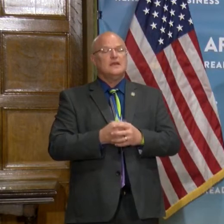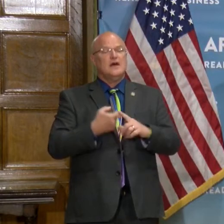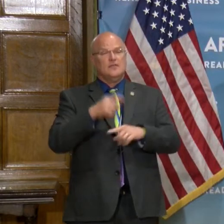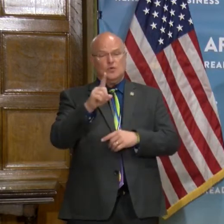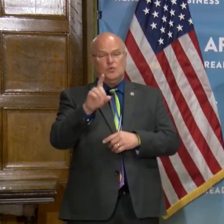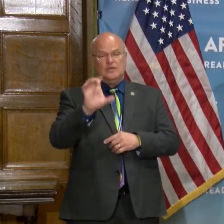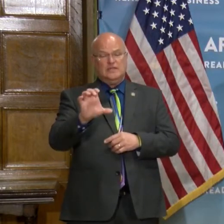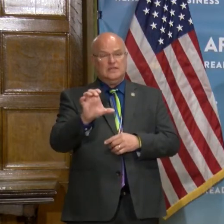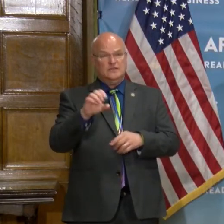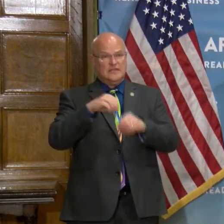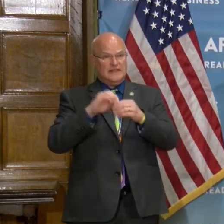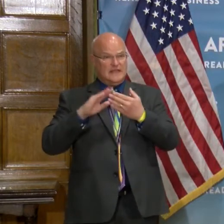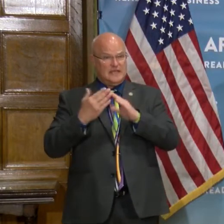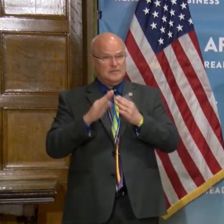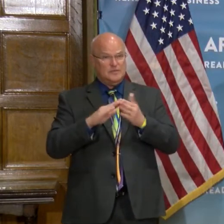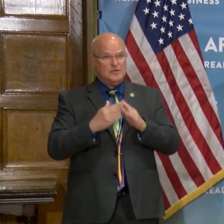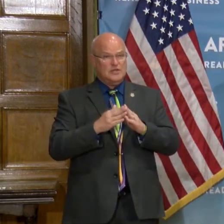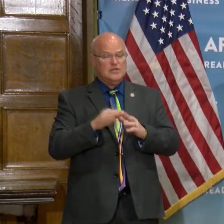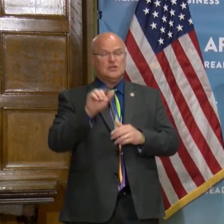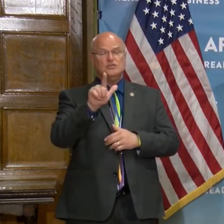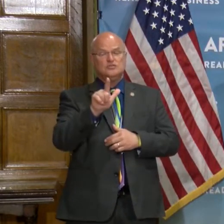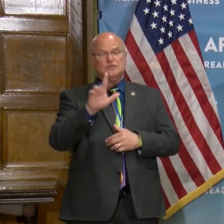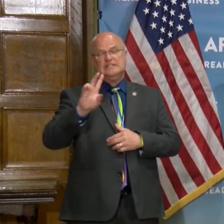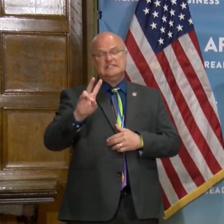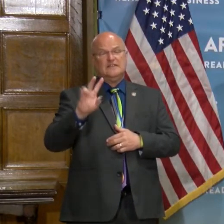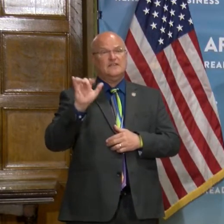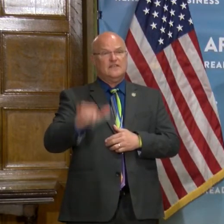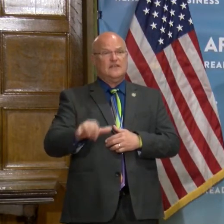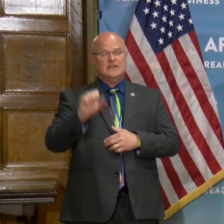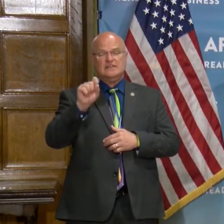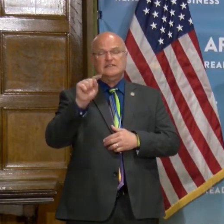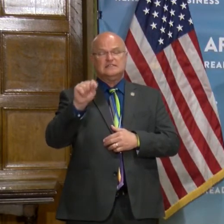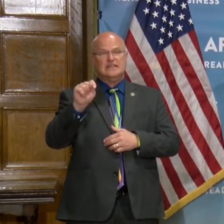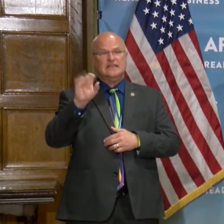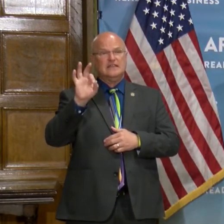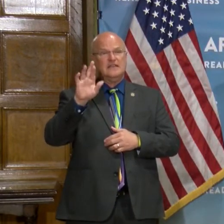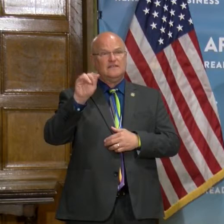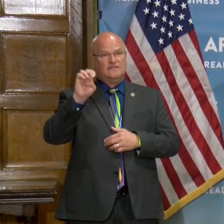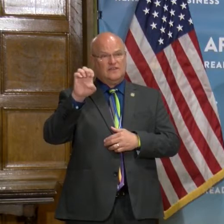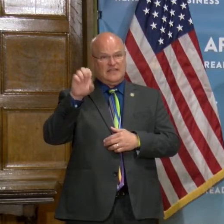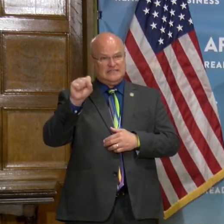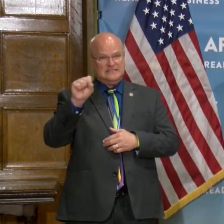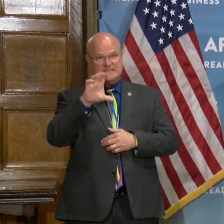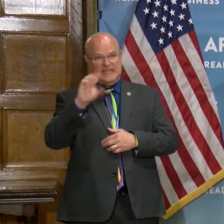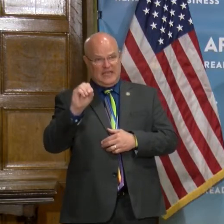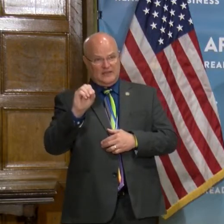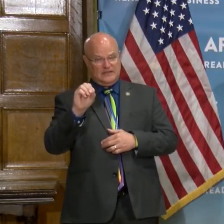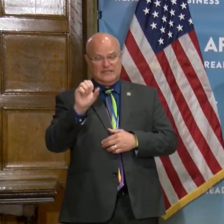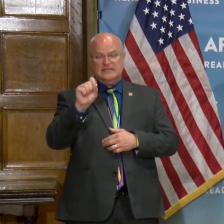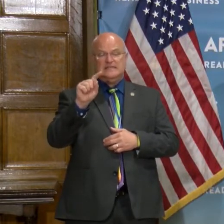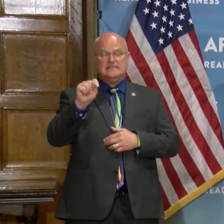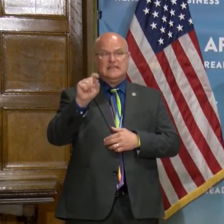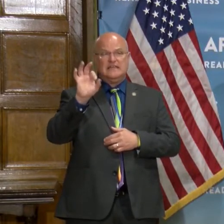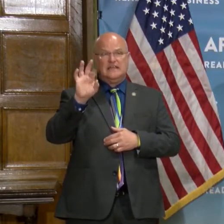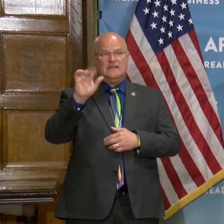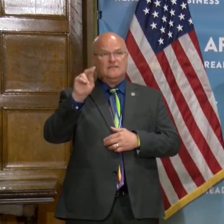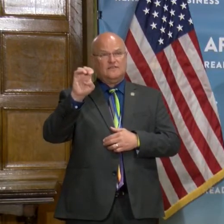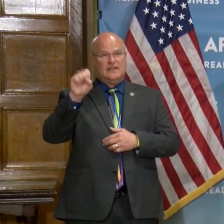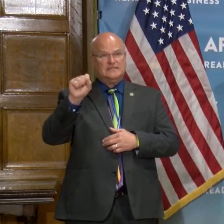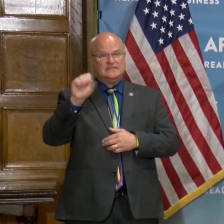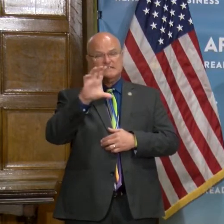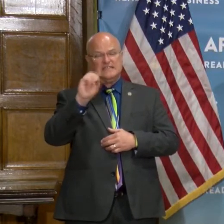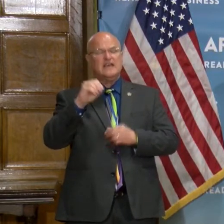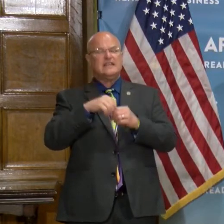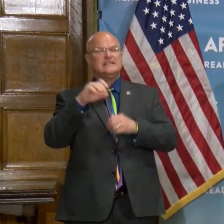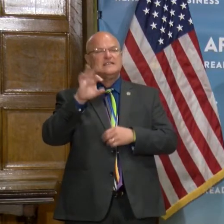the 100 in our community, 27 of those are in St. Francis County. Now, St. Francis County is Forest